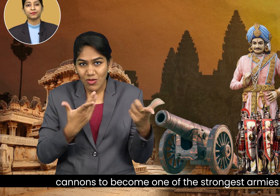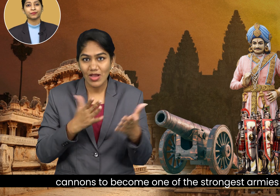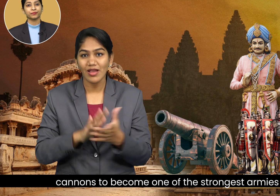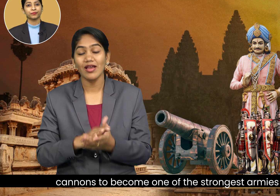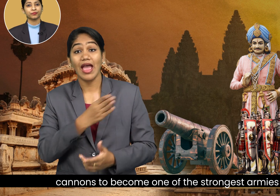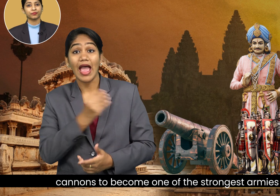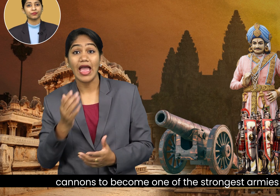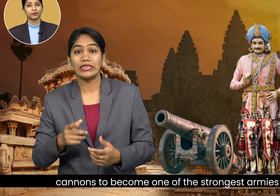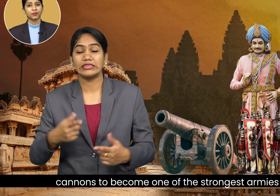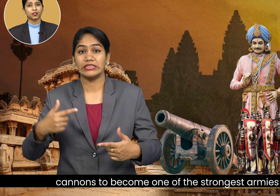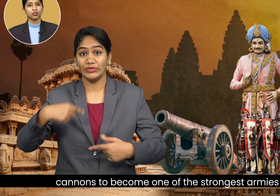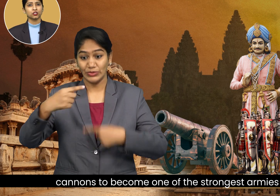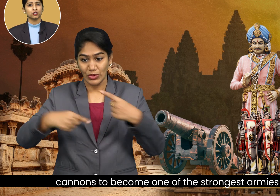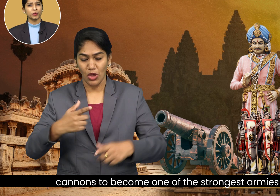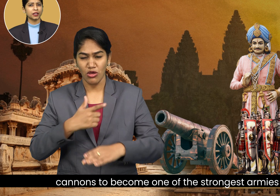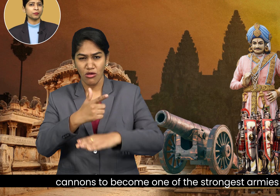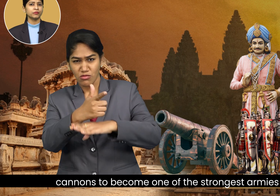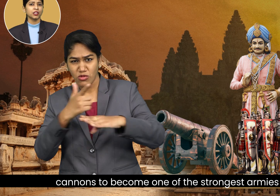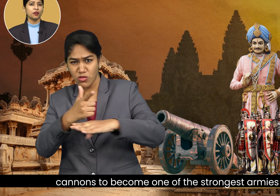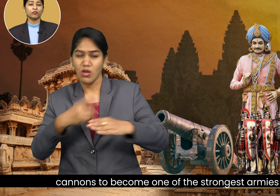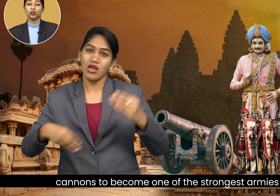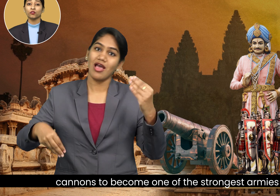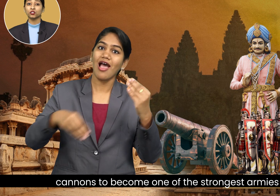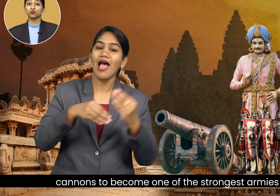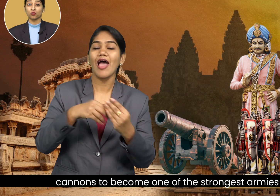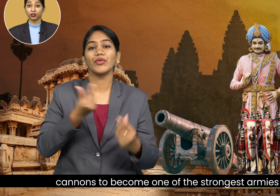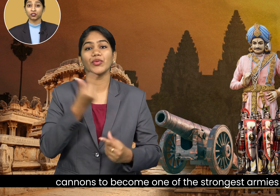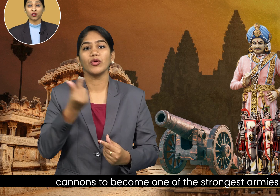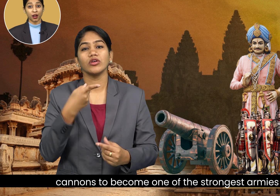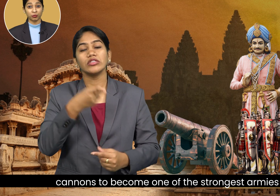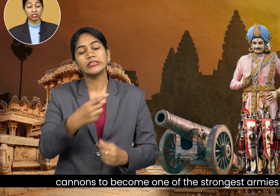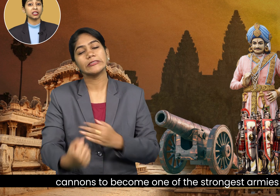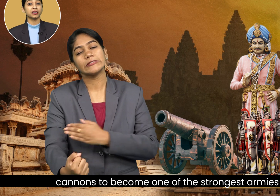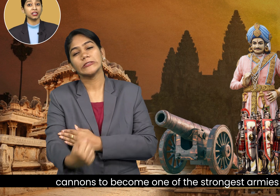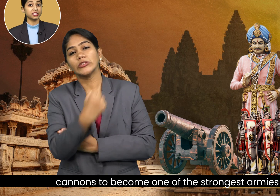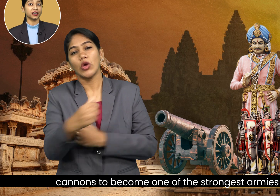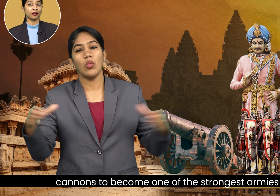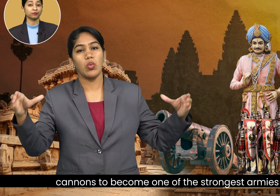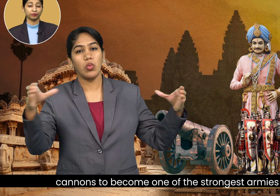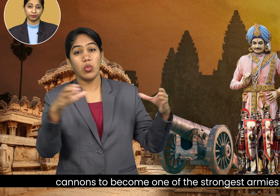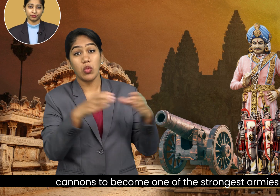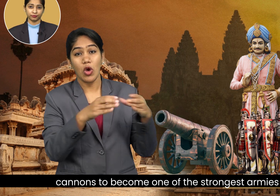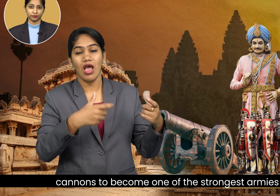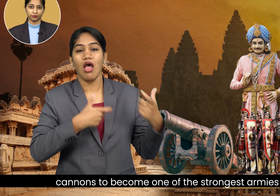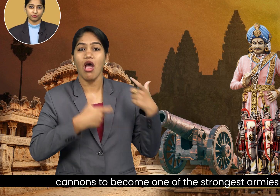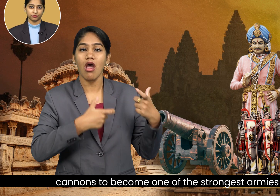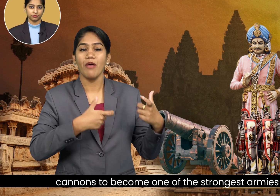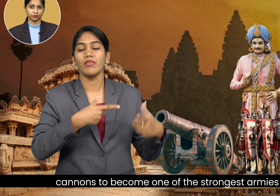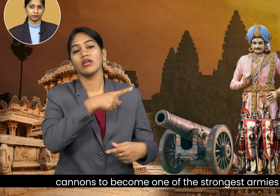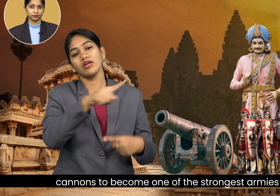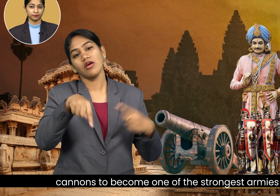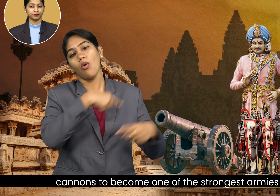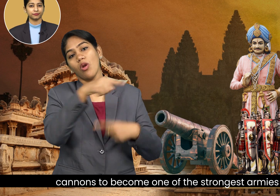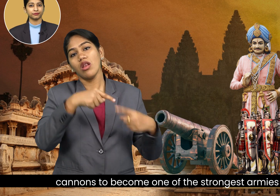cannons to become one of the strongest armies in India.